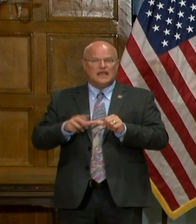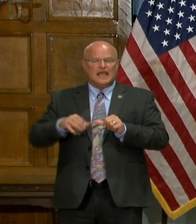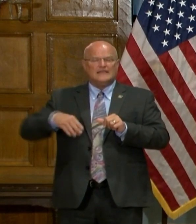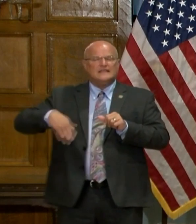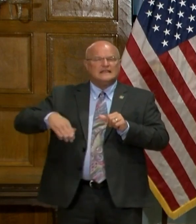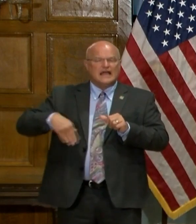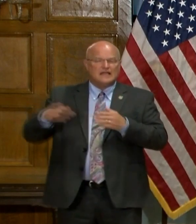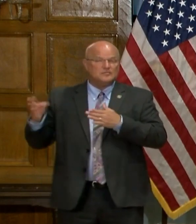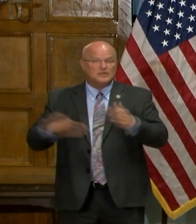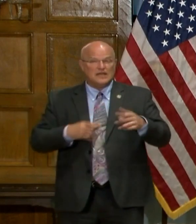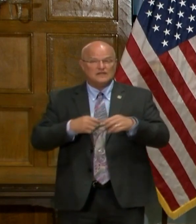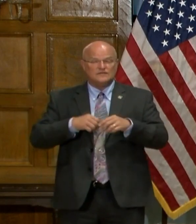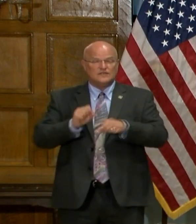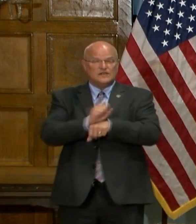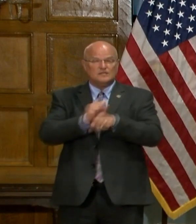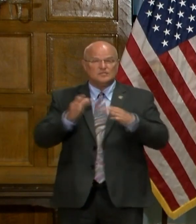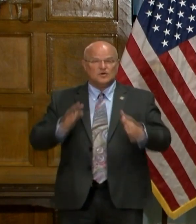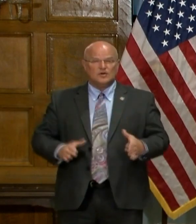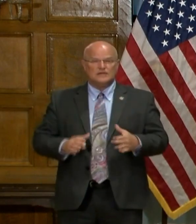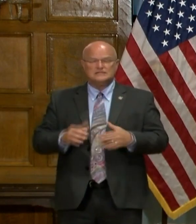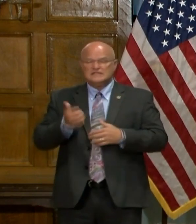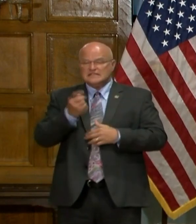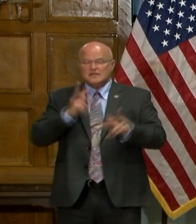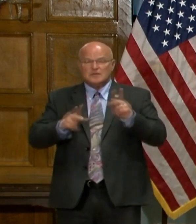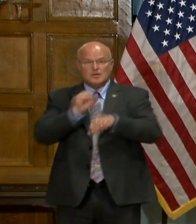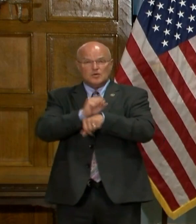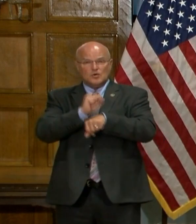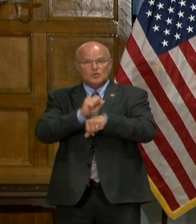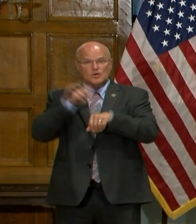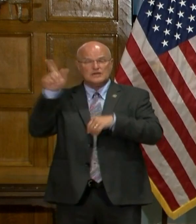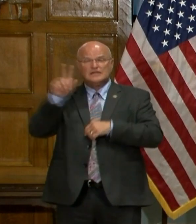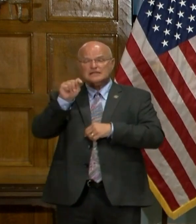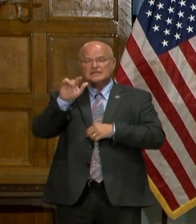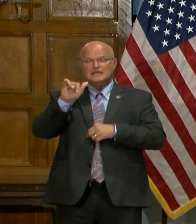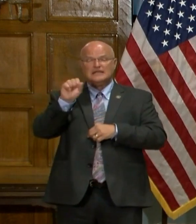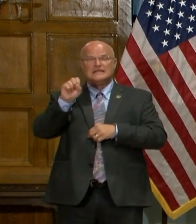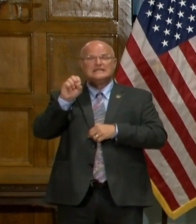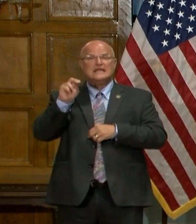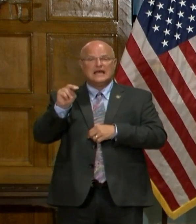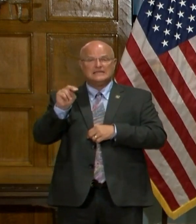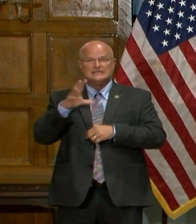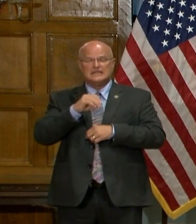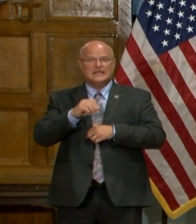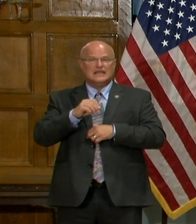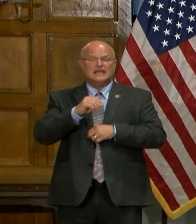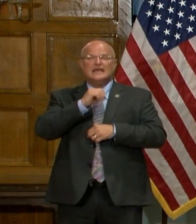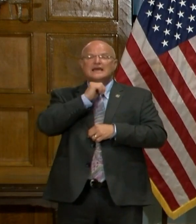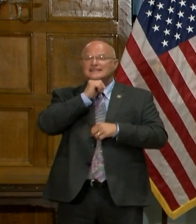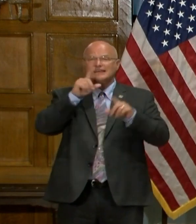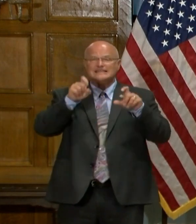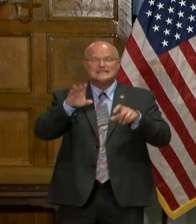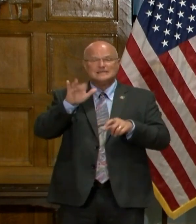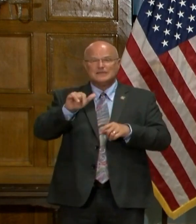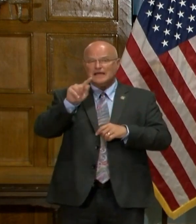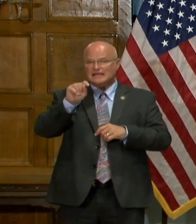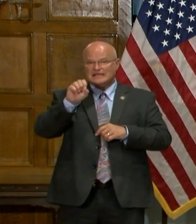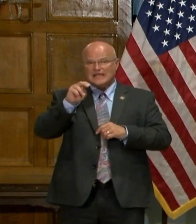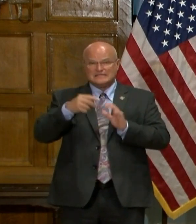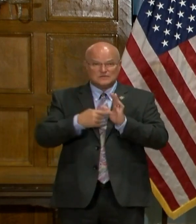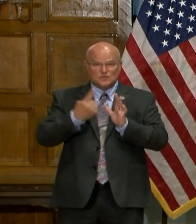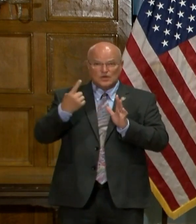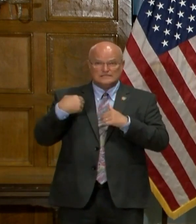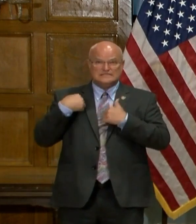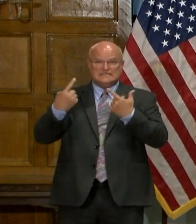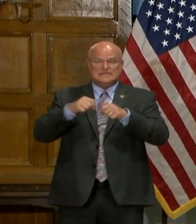employees. Two of the people that we've spoken to who work at Tyson plants said that they've only been tested by Tyson once since